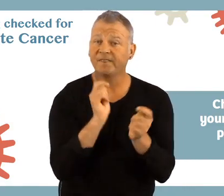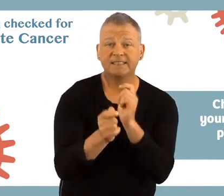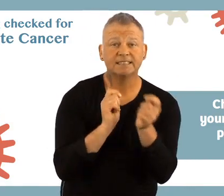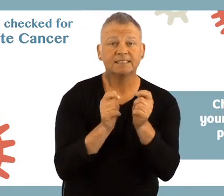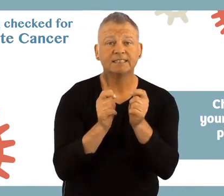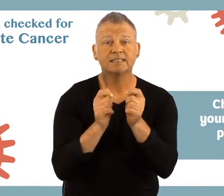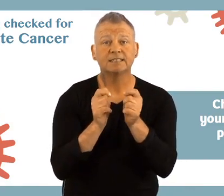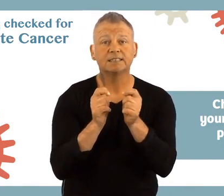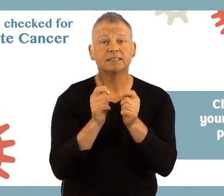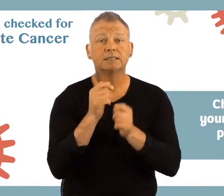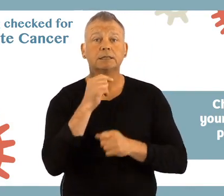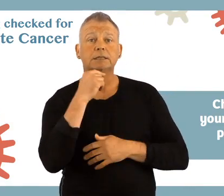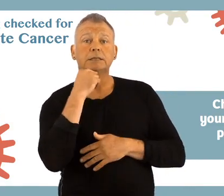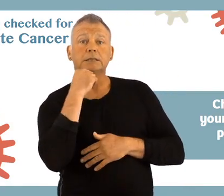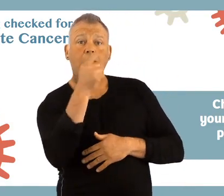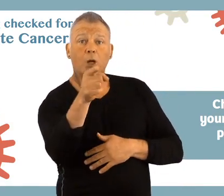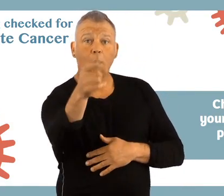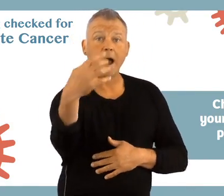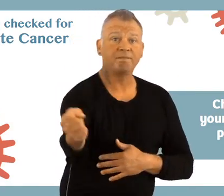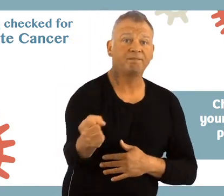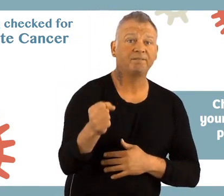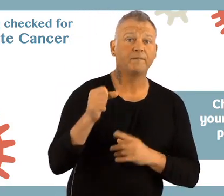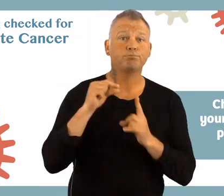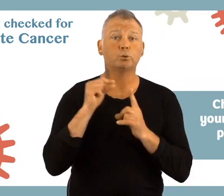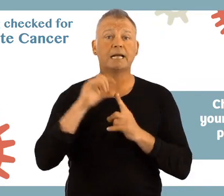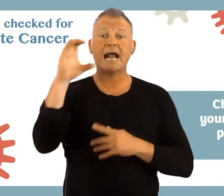It won't tell you if you have prostate cancer.